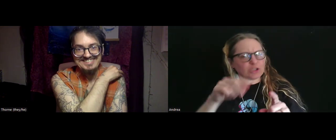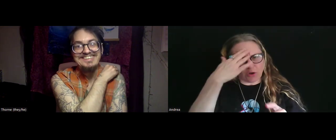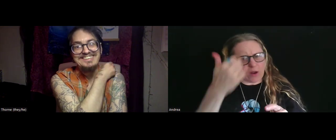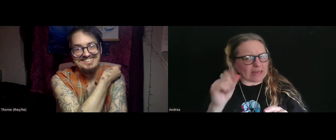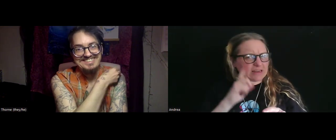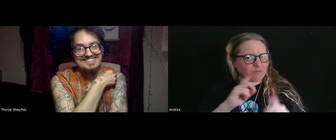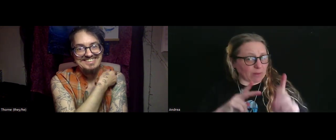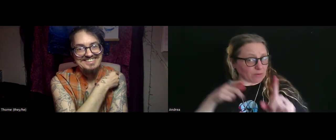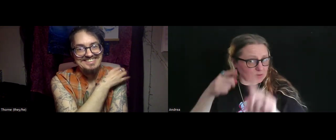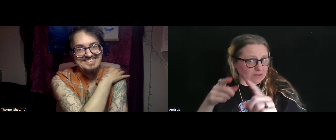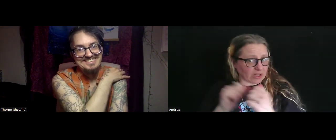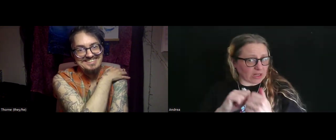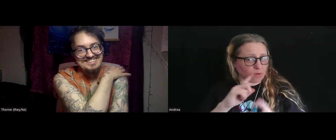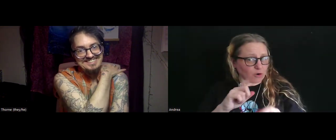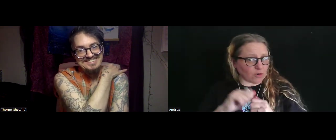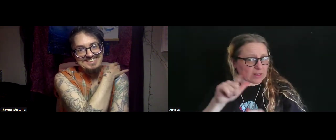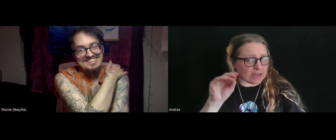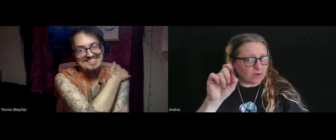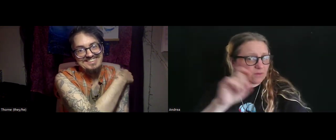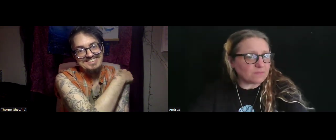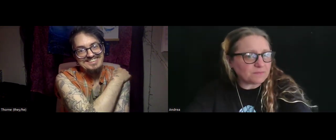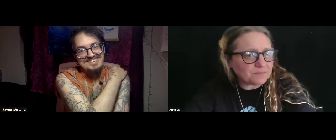you know any deaf people specifically with Mercury and Leo?